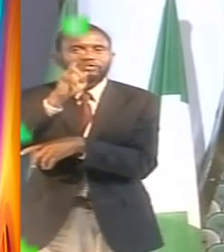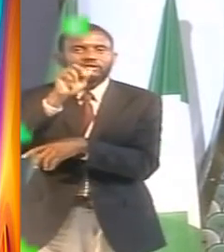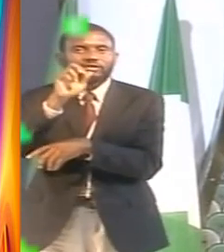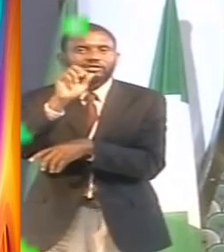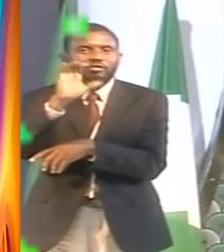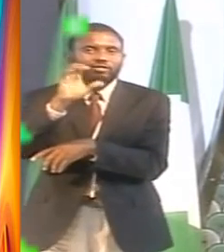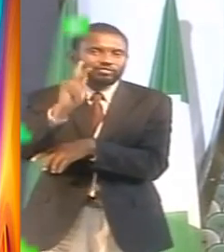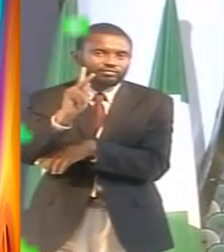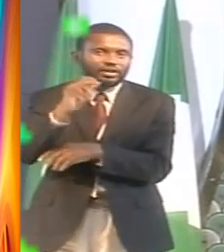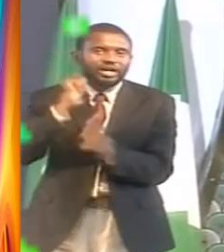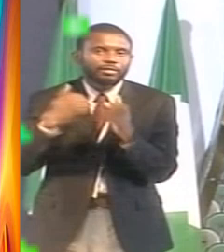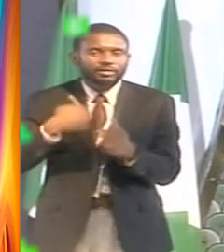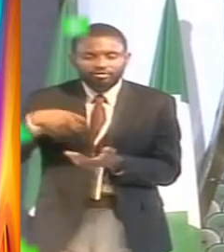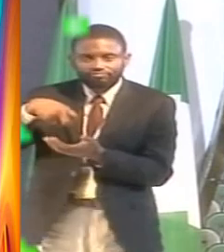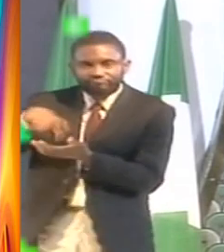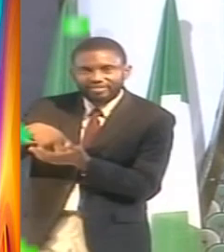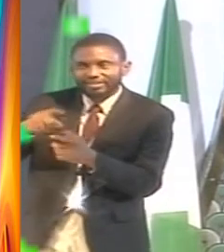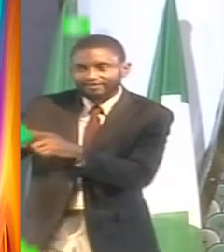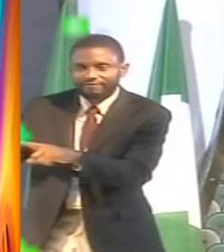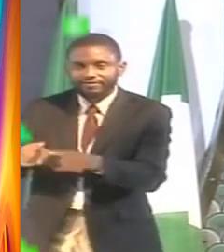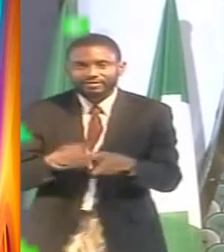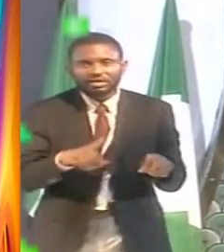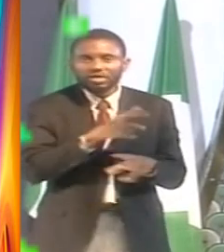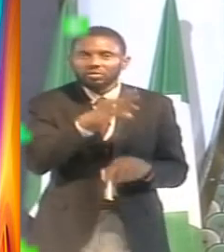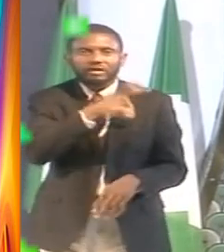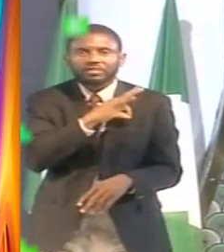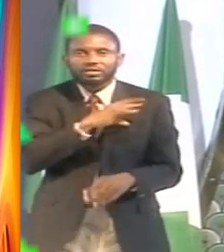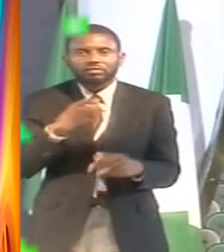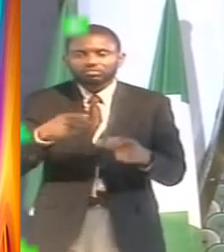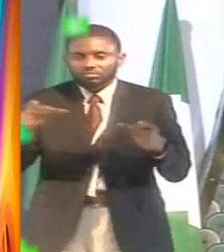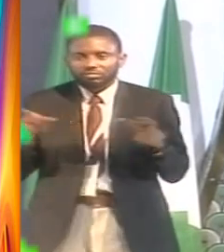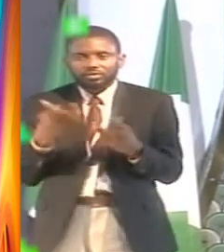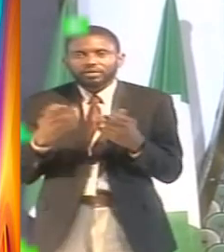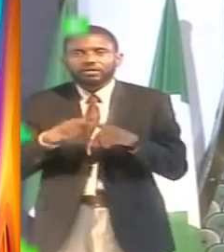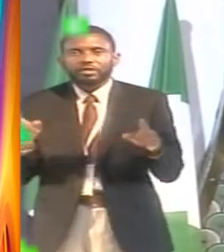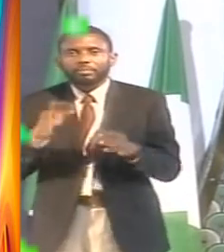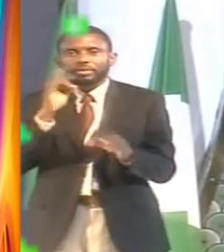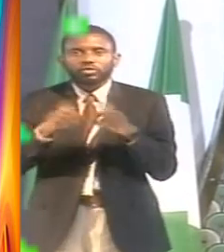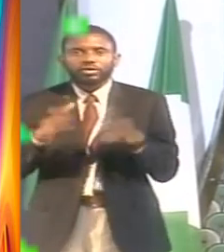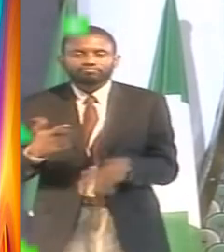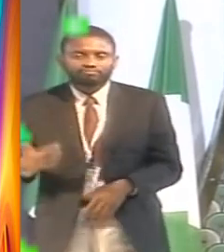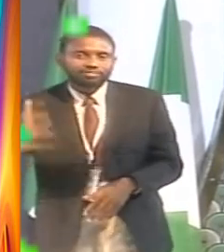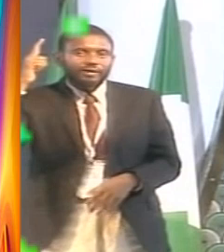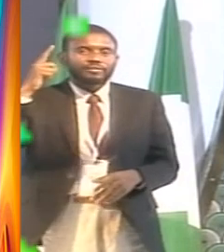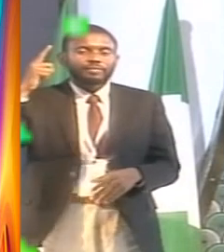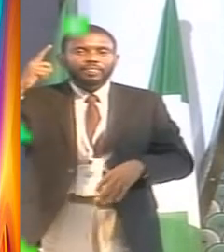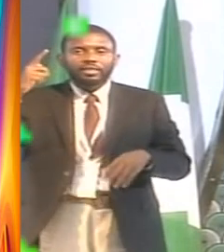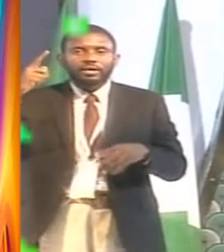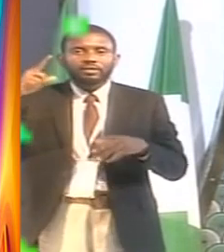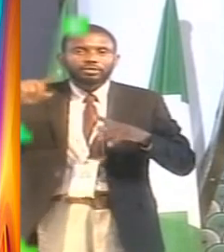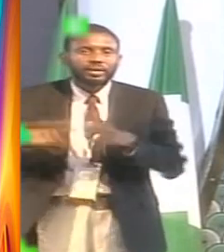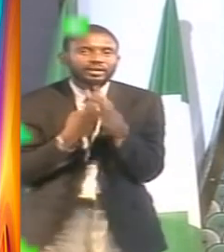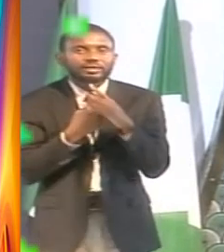differently. There is no advantage. The locations may be different. But when the gun is fired, the man who is right